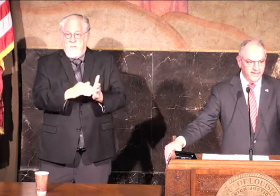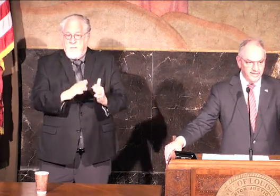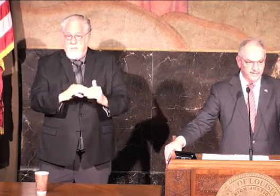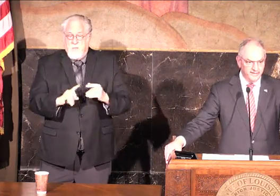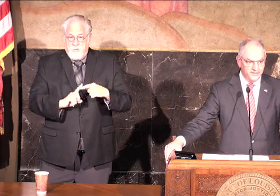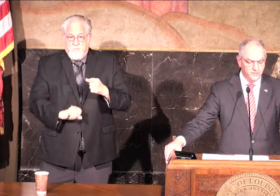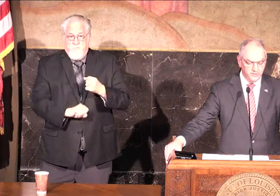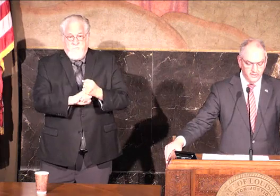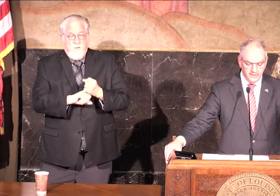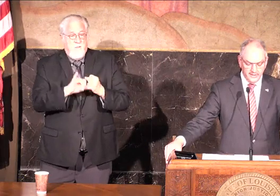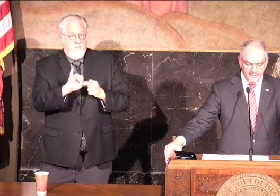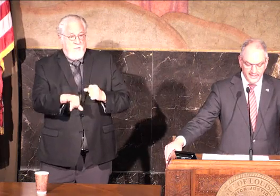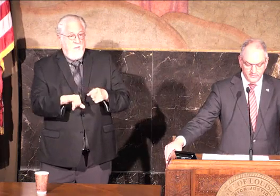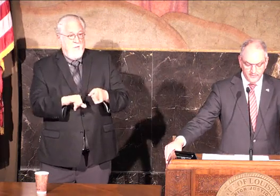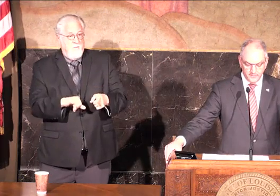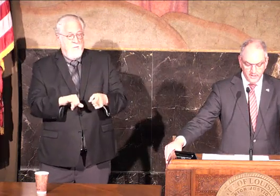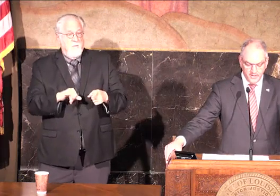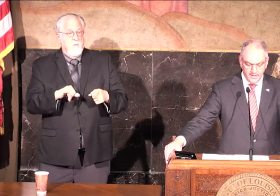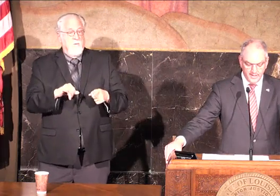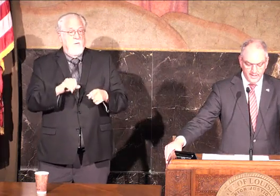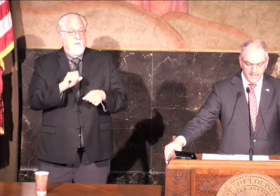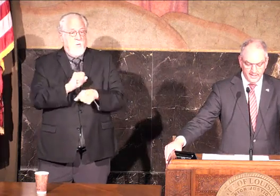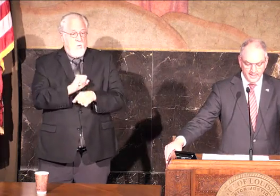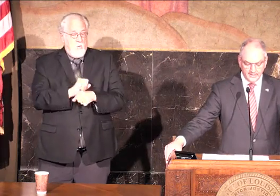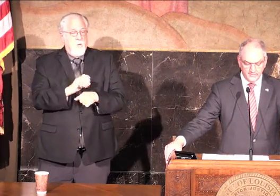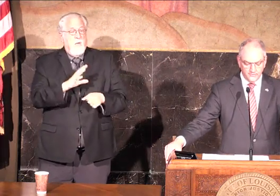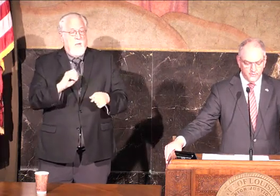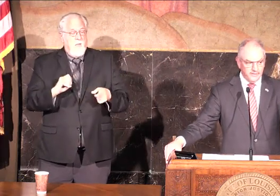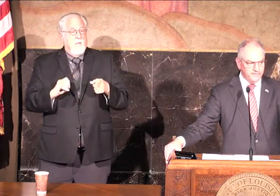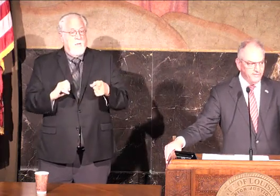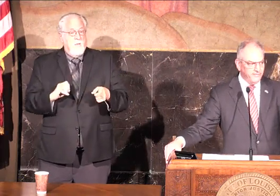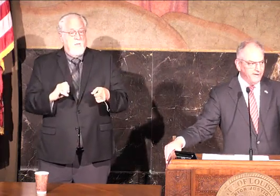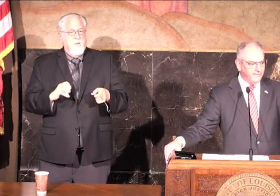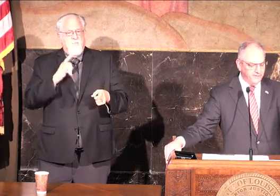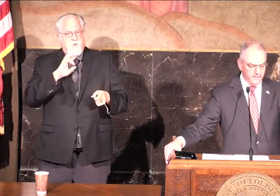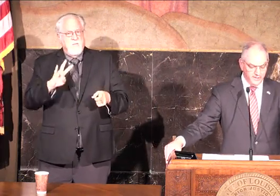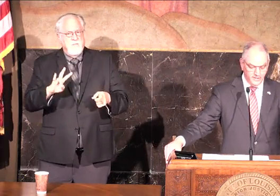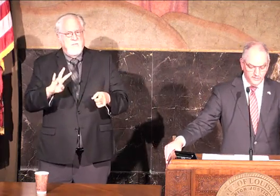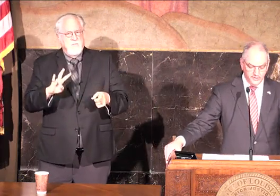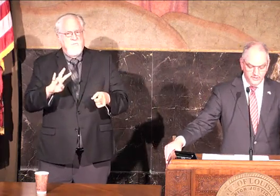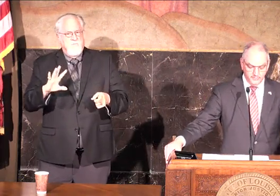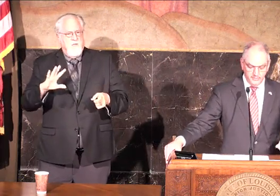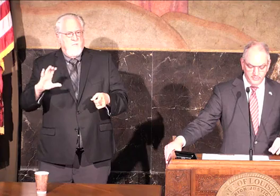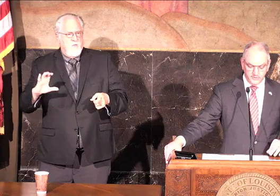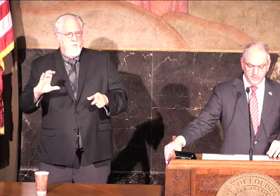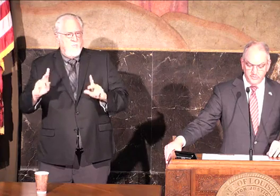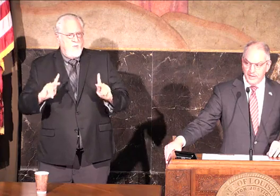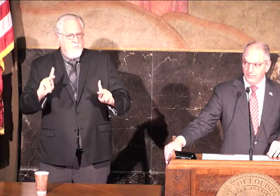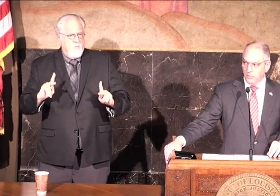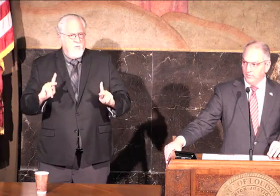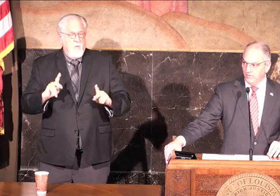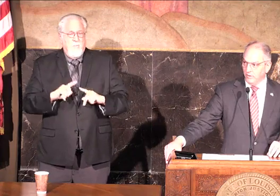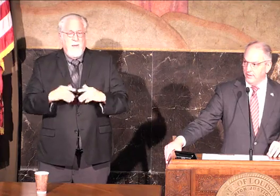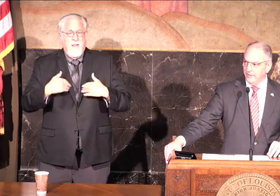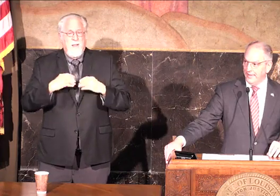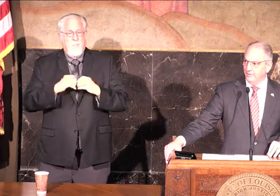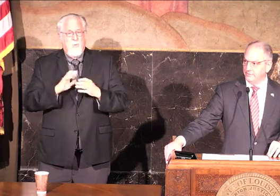fund that initial effort, and that's for about 7,500 people or so, but we had